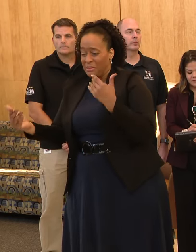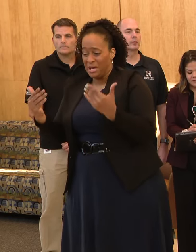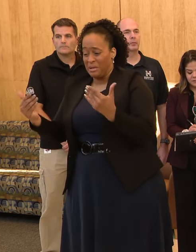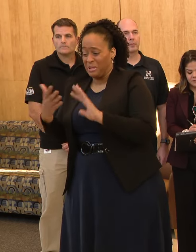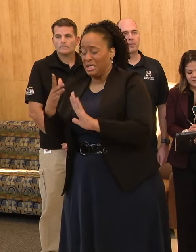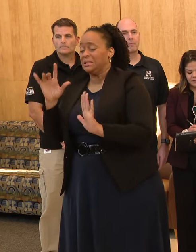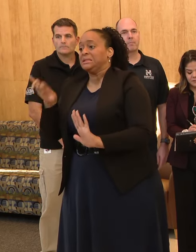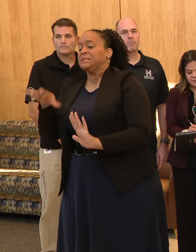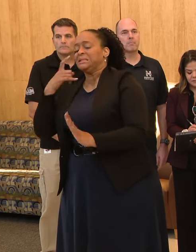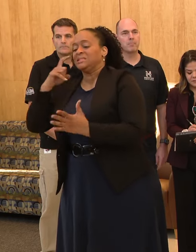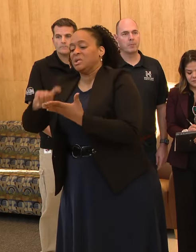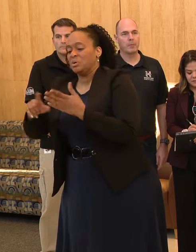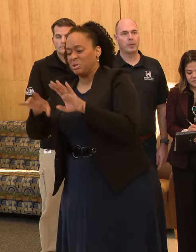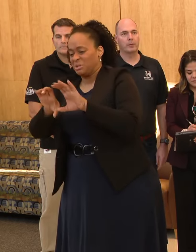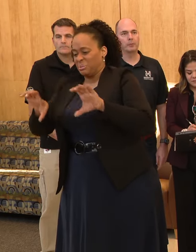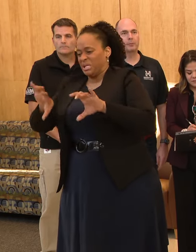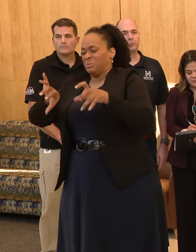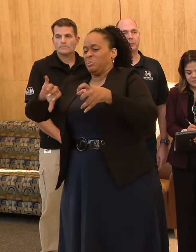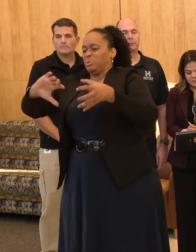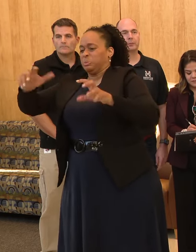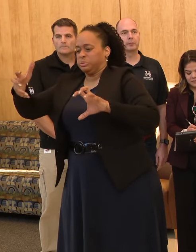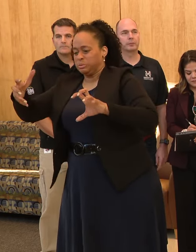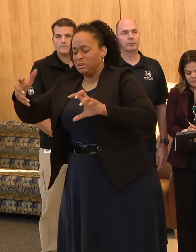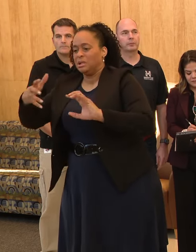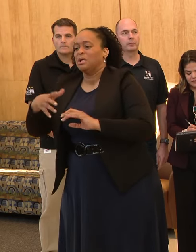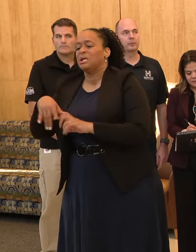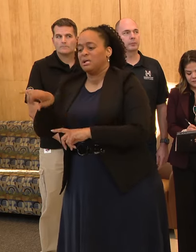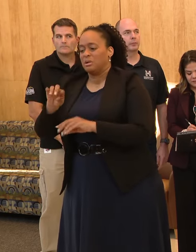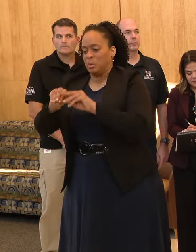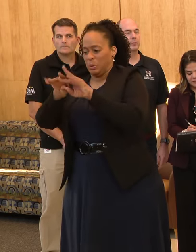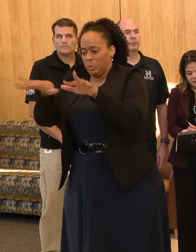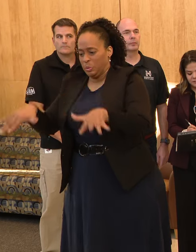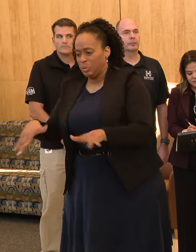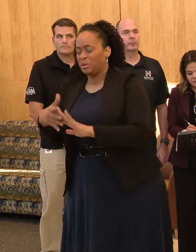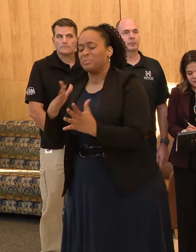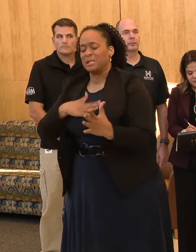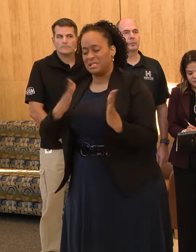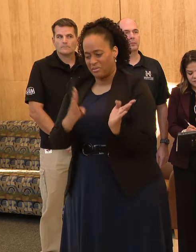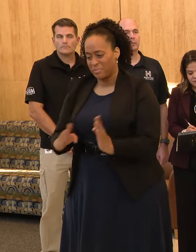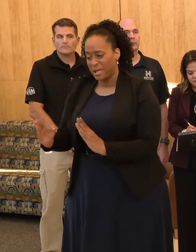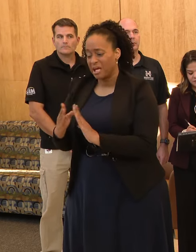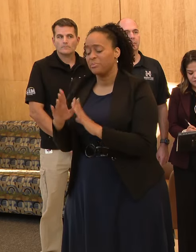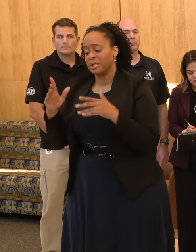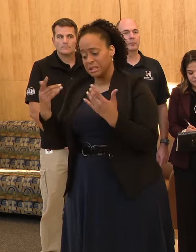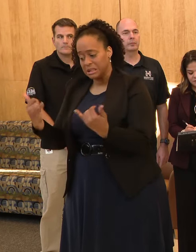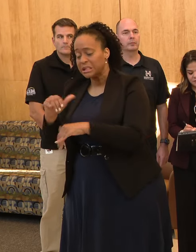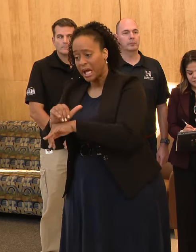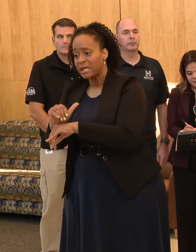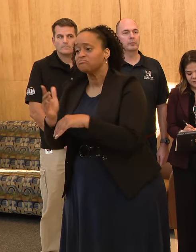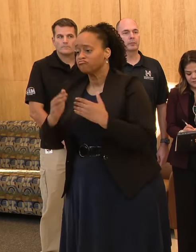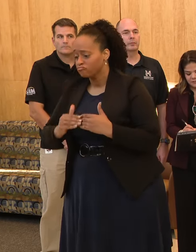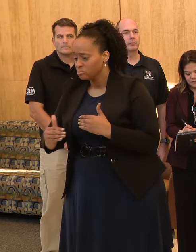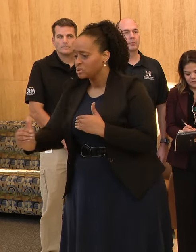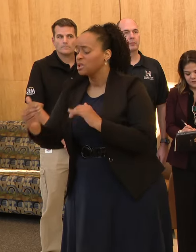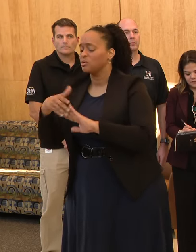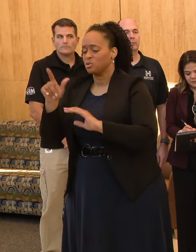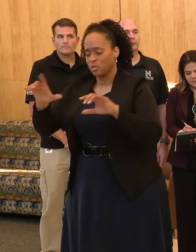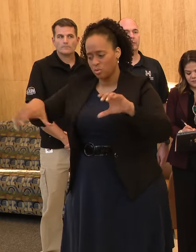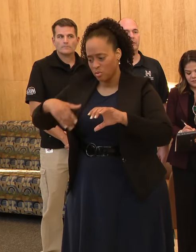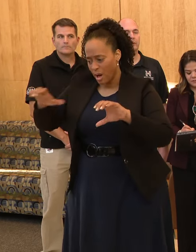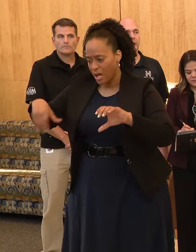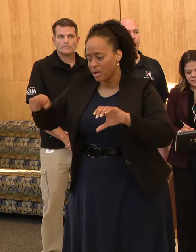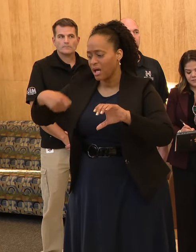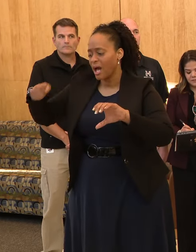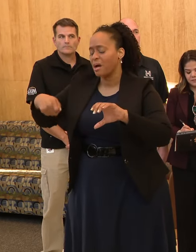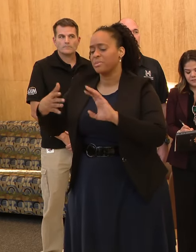broken. So have a plan. First of all, protect them tonight by wrapping them. Continue to wrap